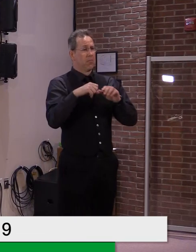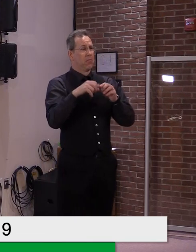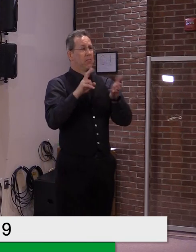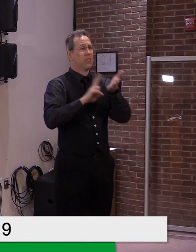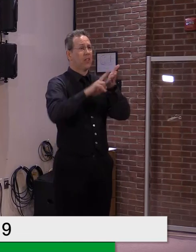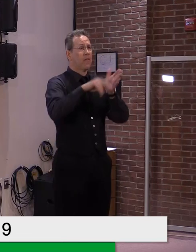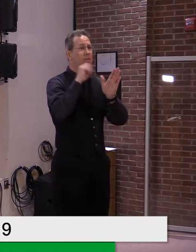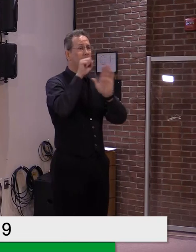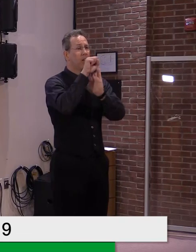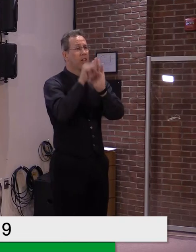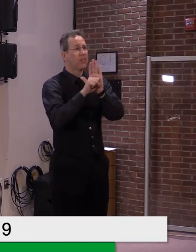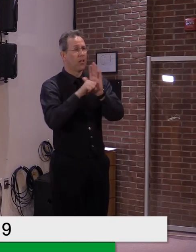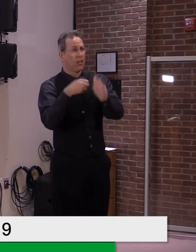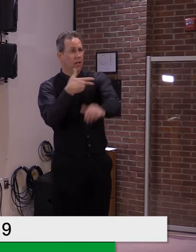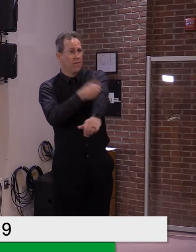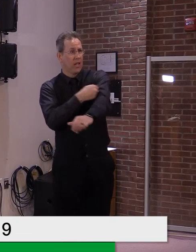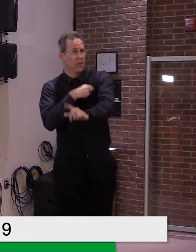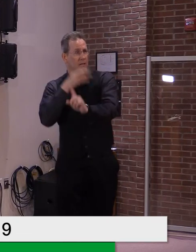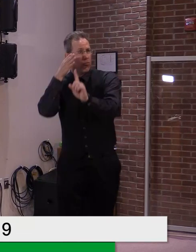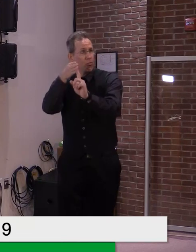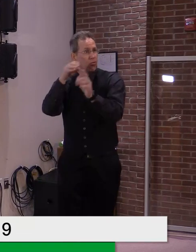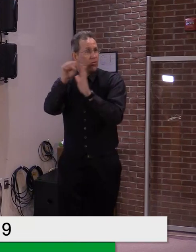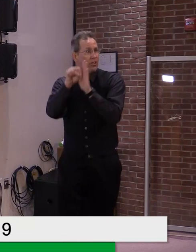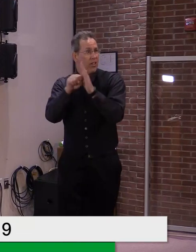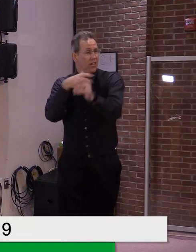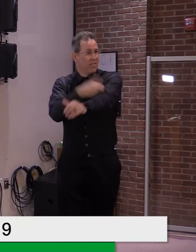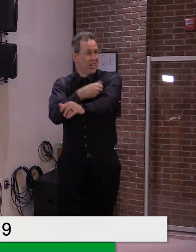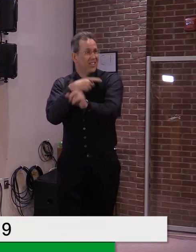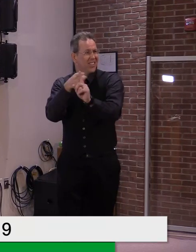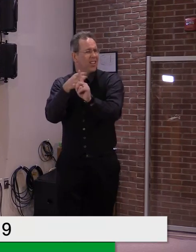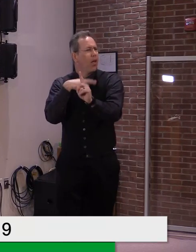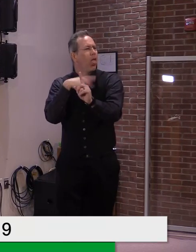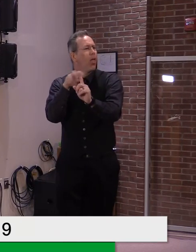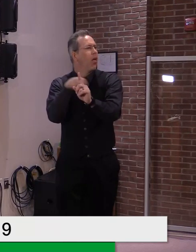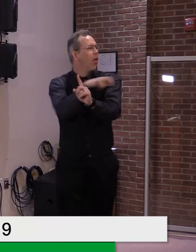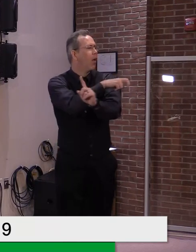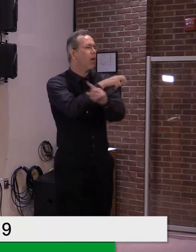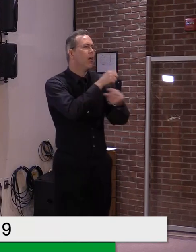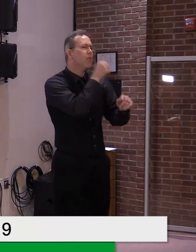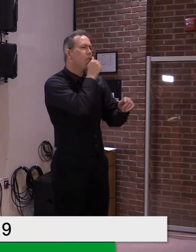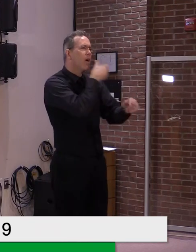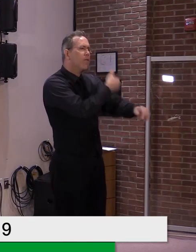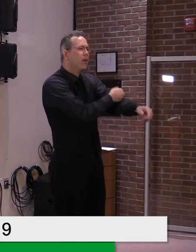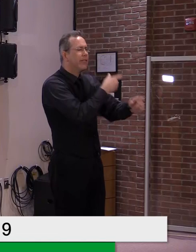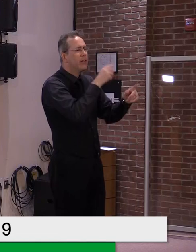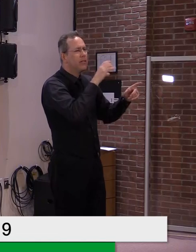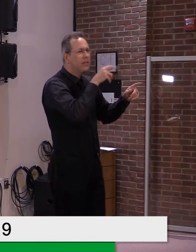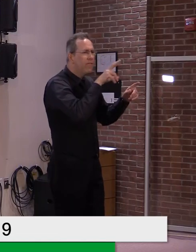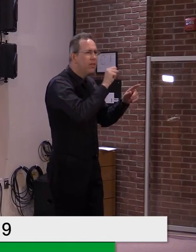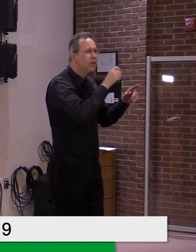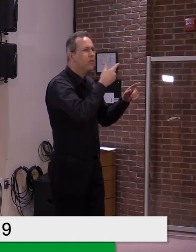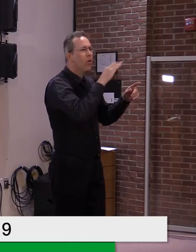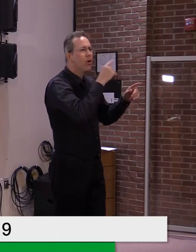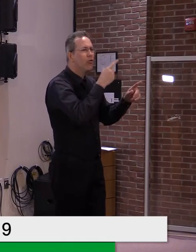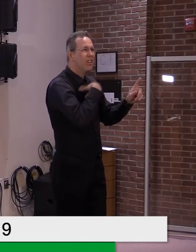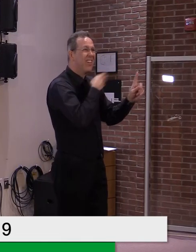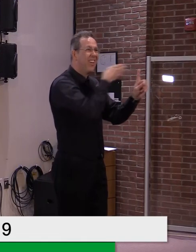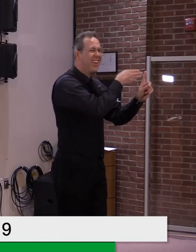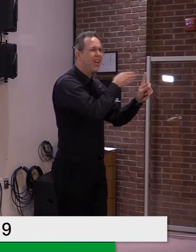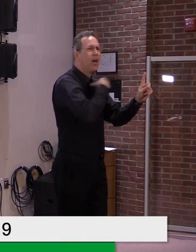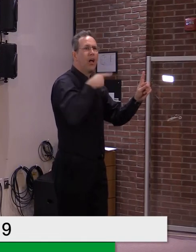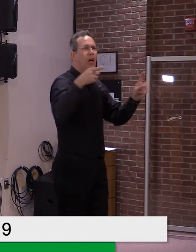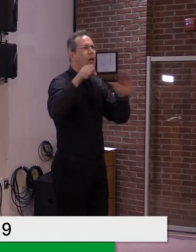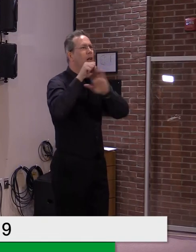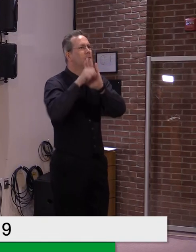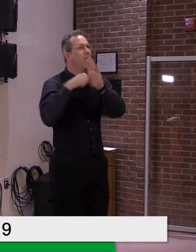is no. We need people to attest to their health conditions. We need them to register because there's a series of questions that they